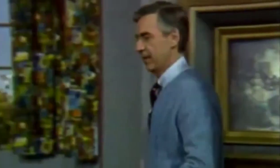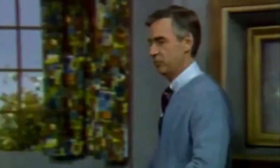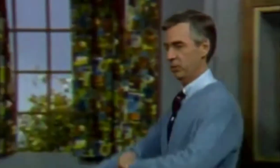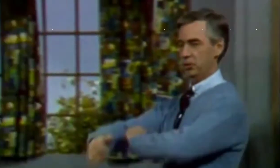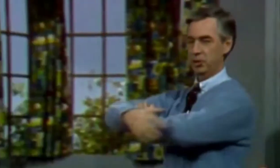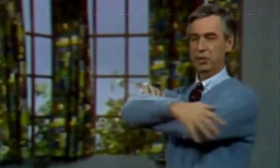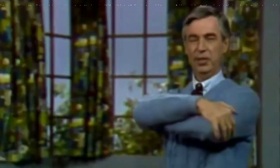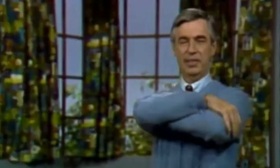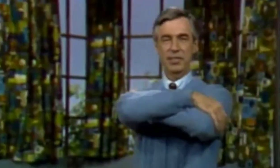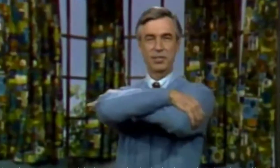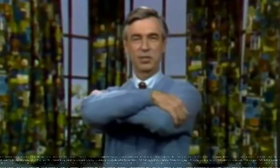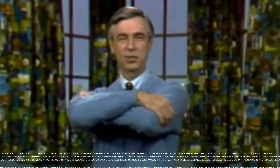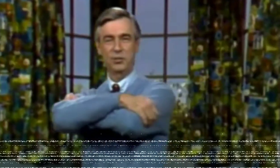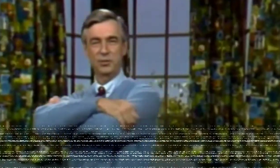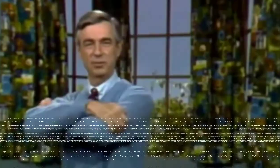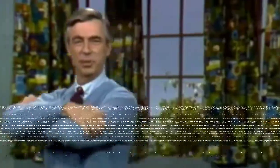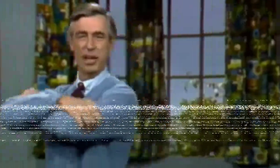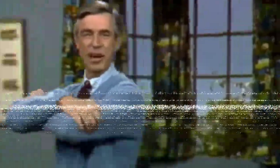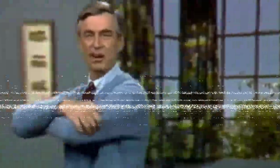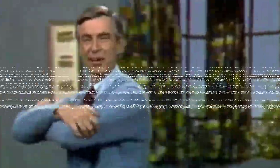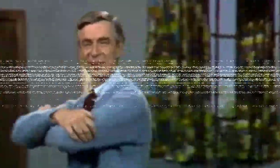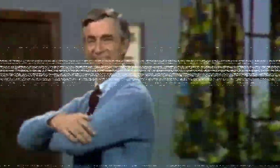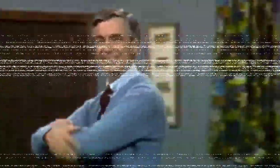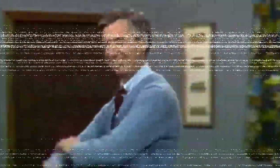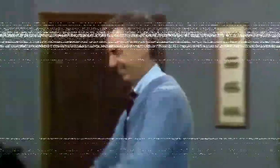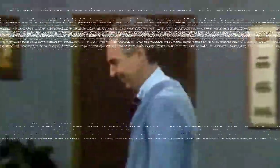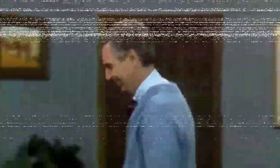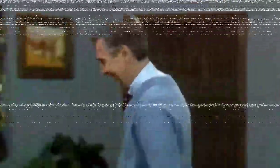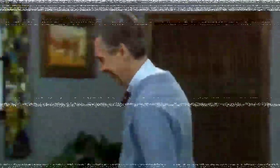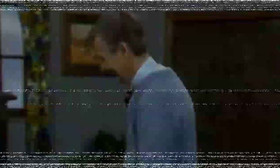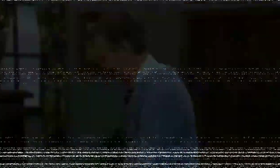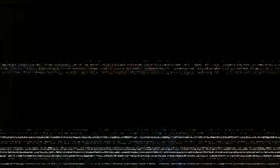I suppose you could go like this too, a big hug.